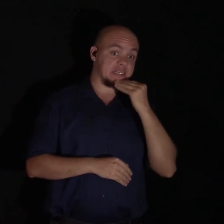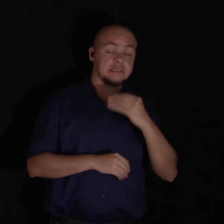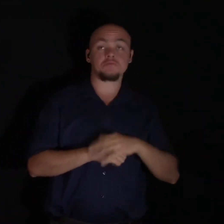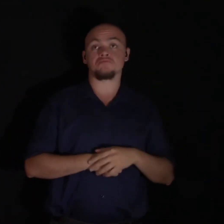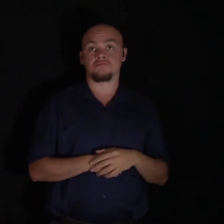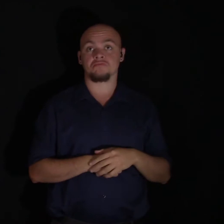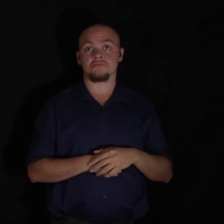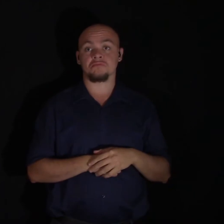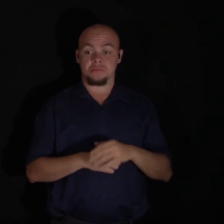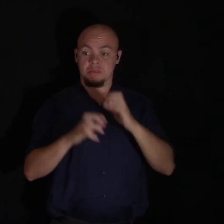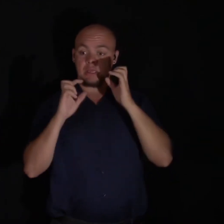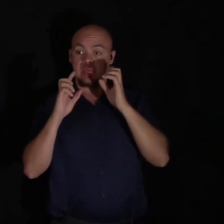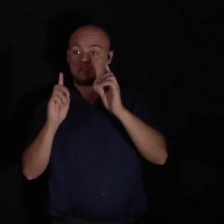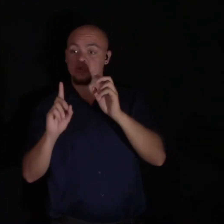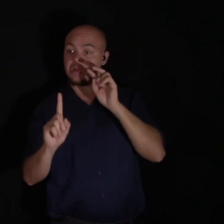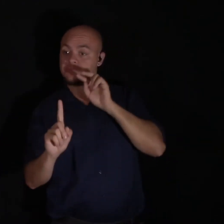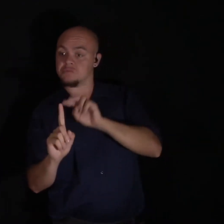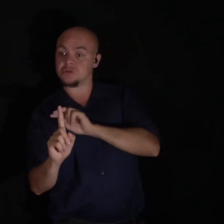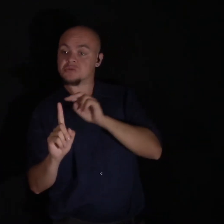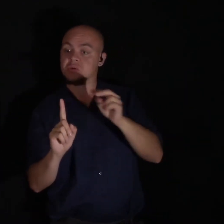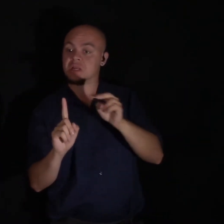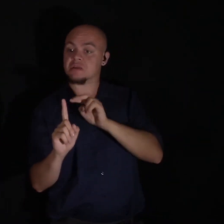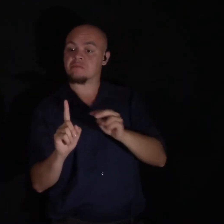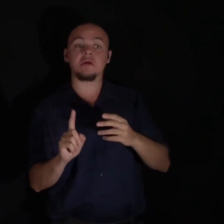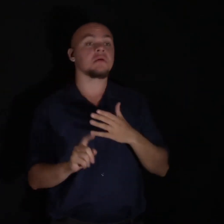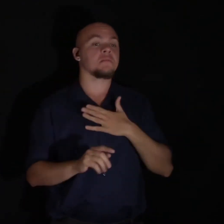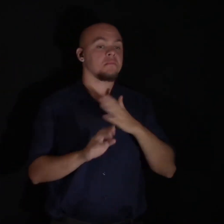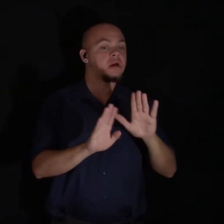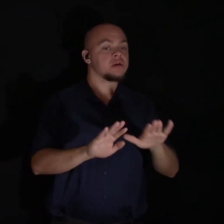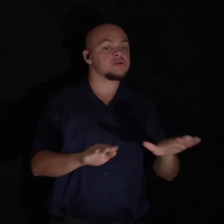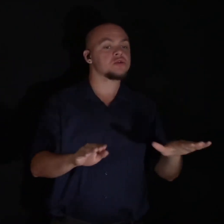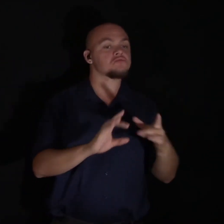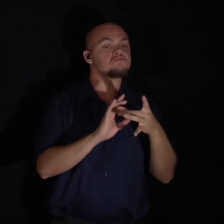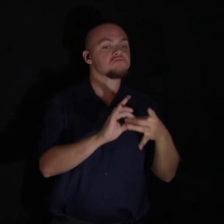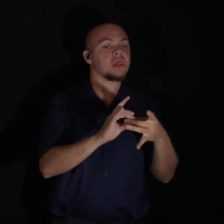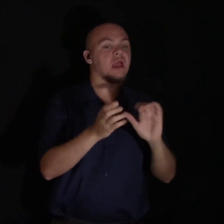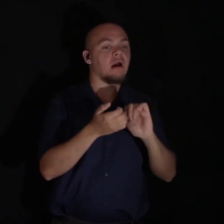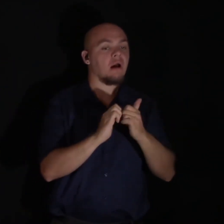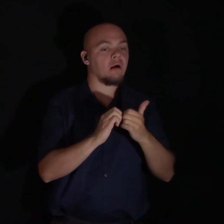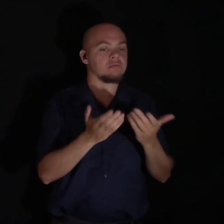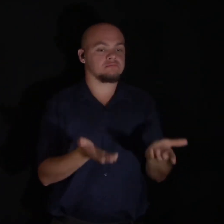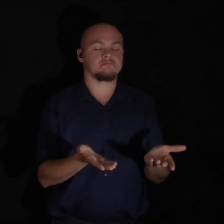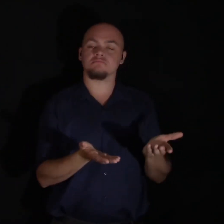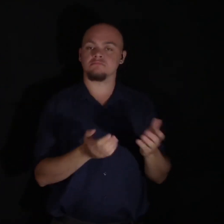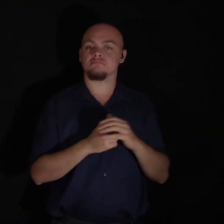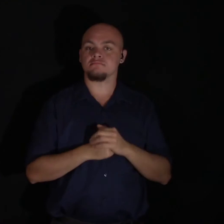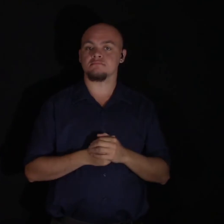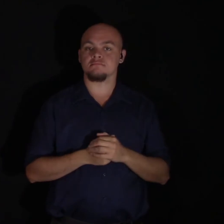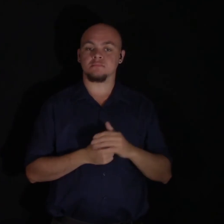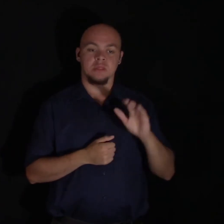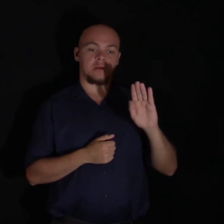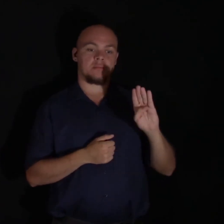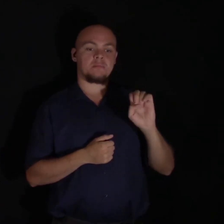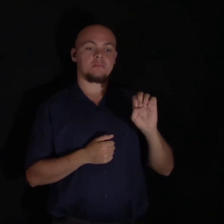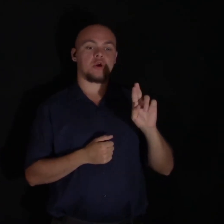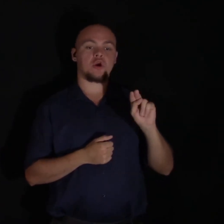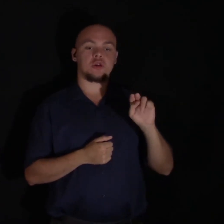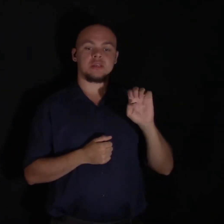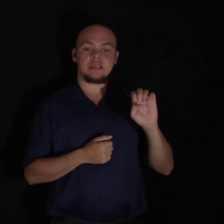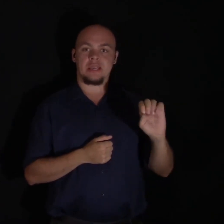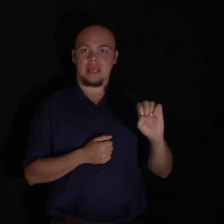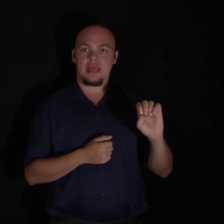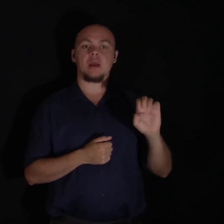to how I view education to how I relate with my children. I really like Brené Brown's talk on